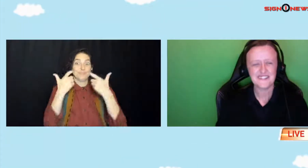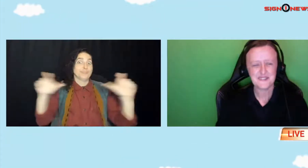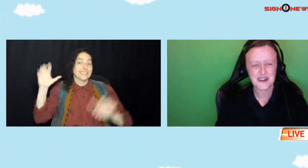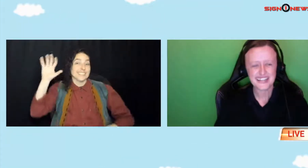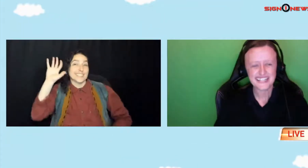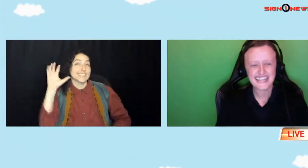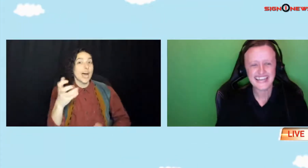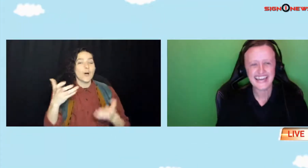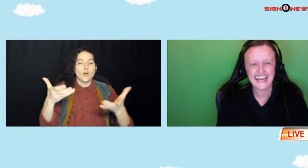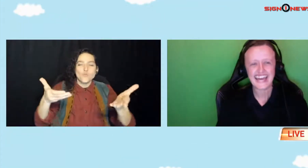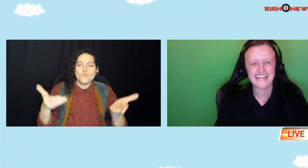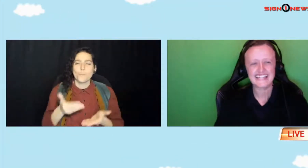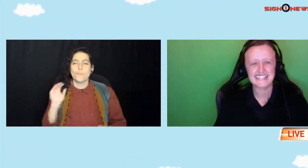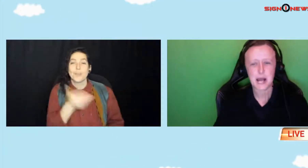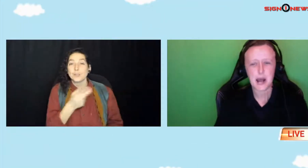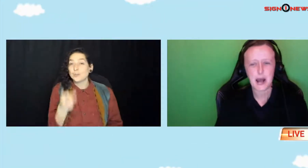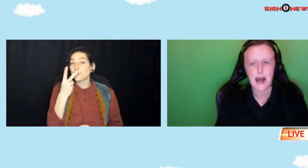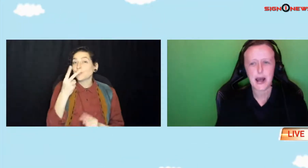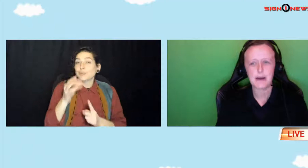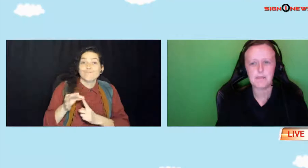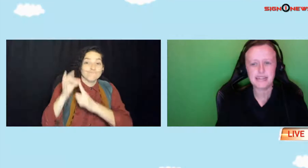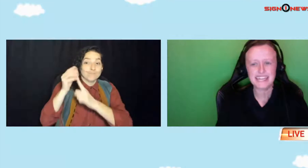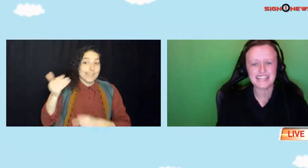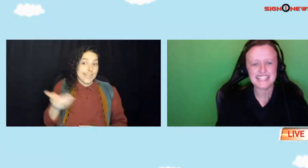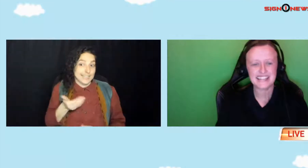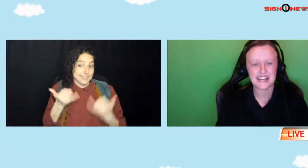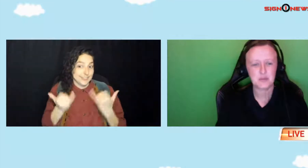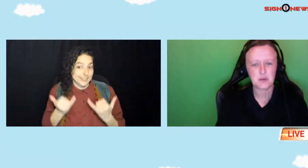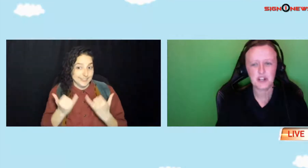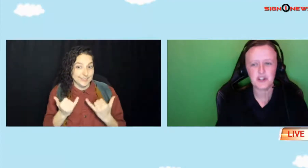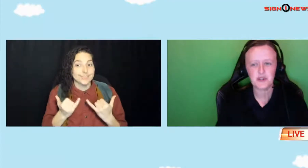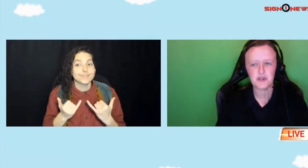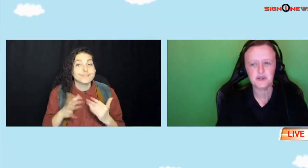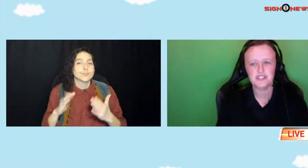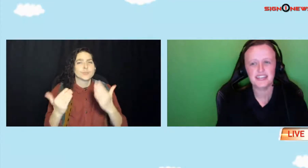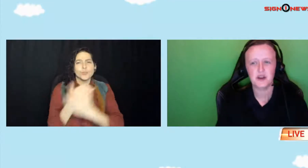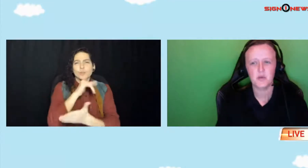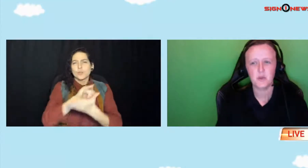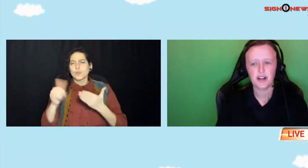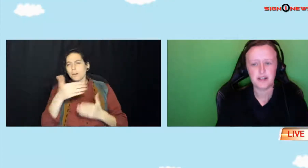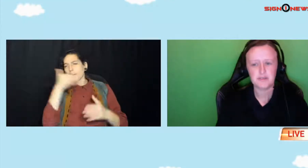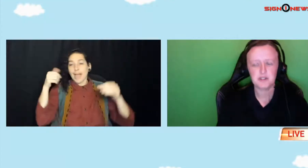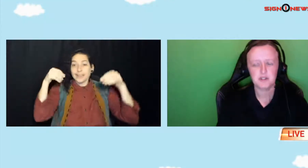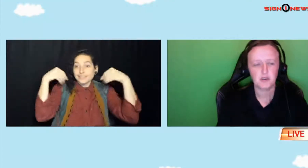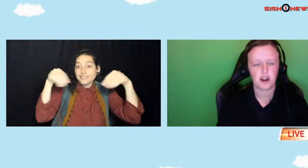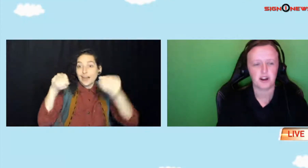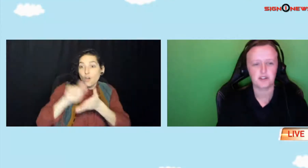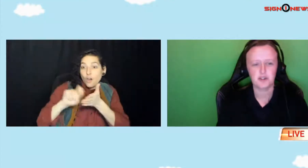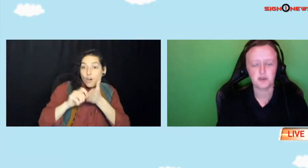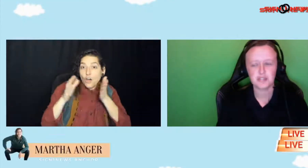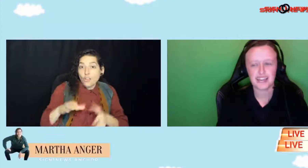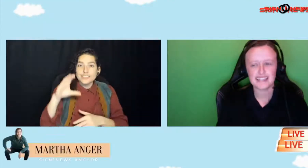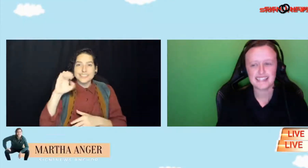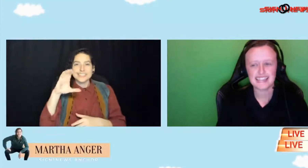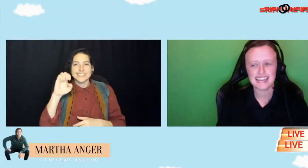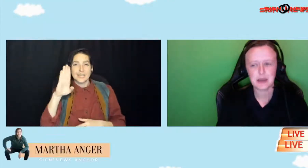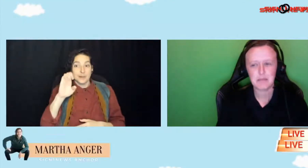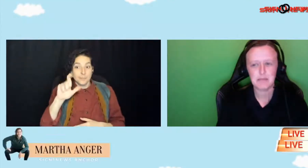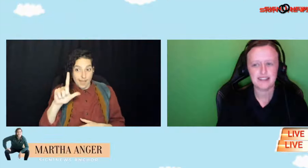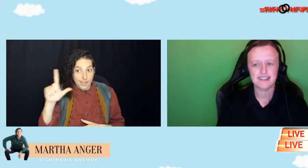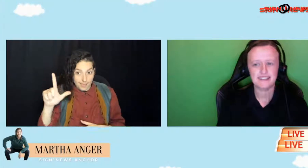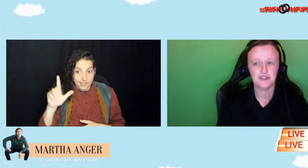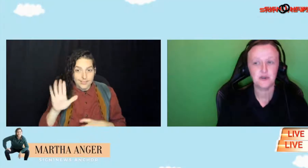Hello, everyone, and a big Sign1News. Welcome to our two guests